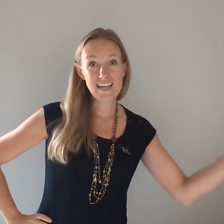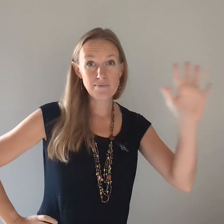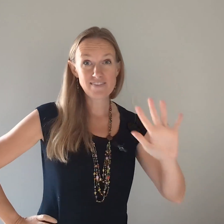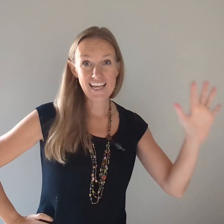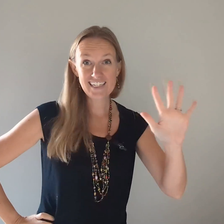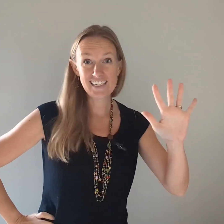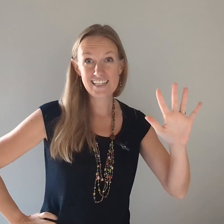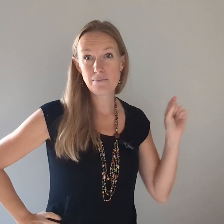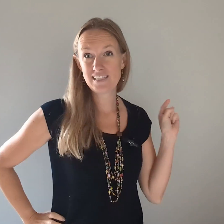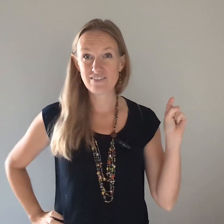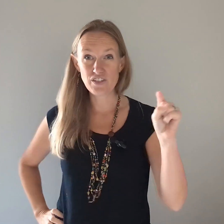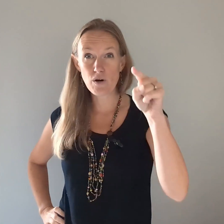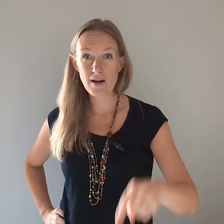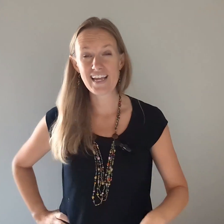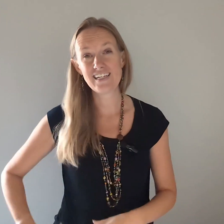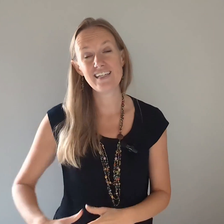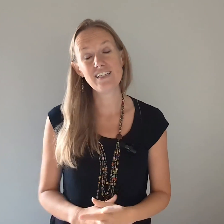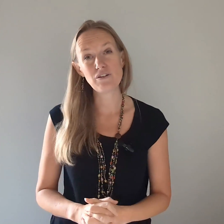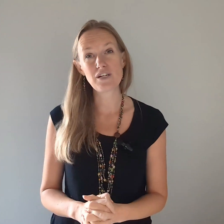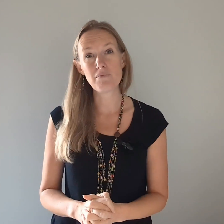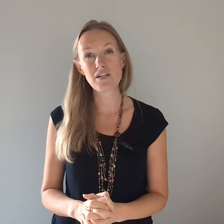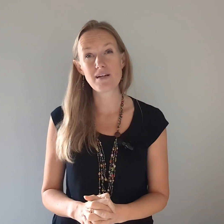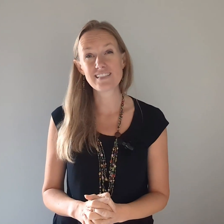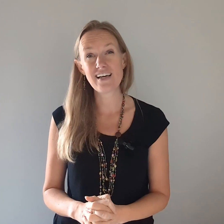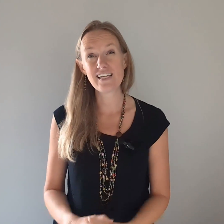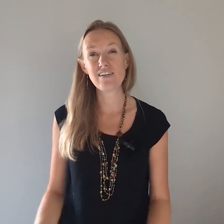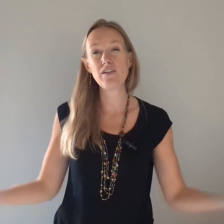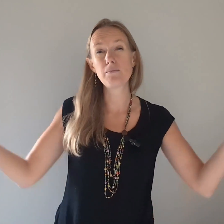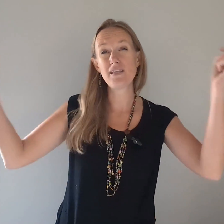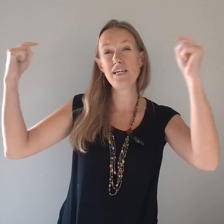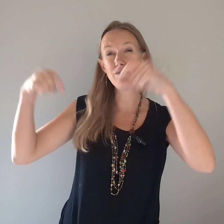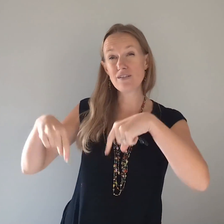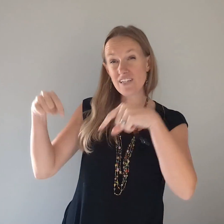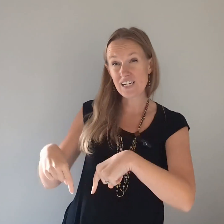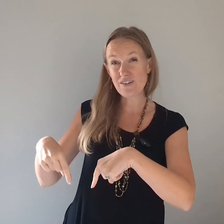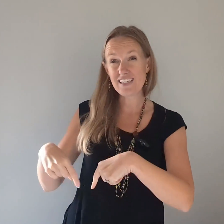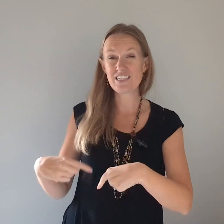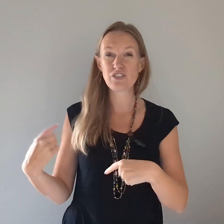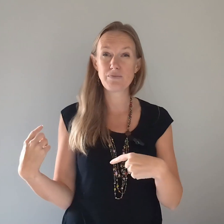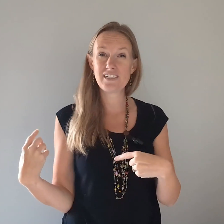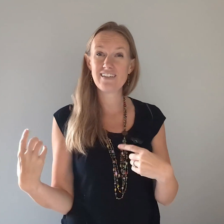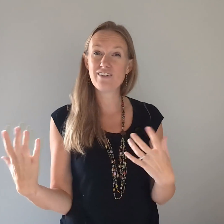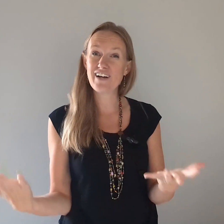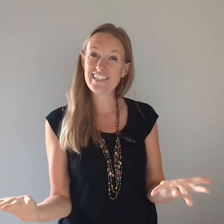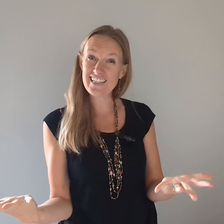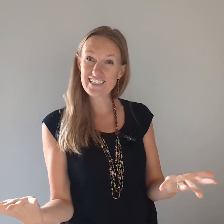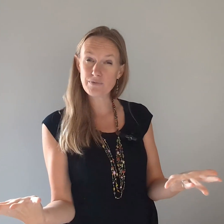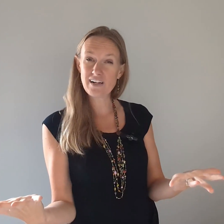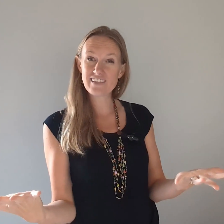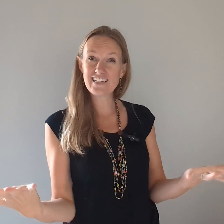am left-handed. That means if you are right-handed, you're going to mirror my sign. If you look below the video in the description, you'll find a link to print off the